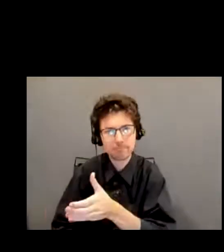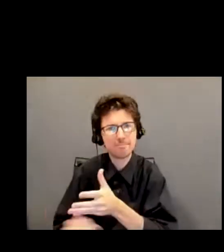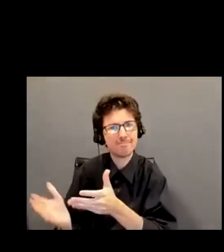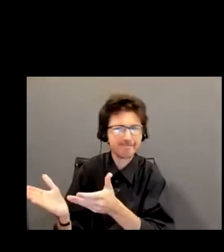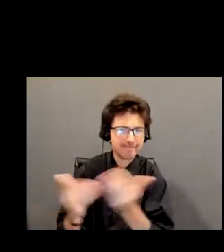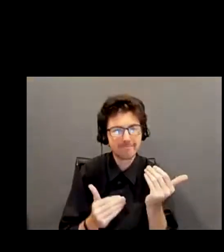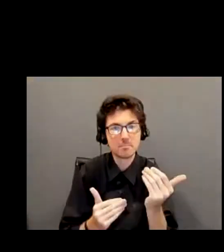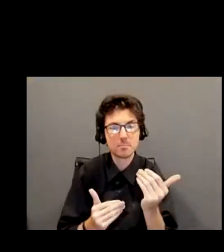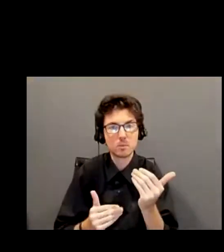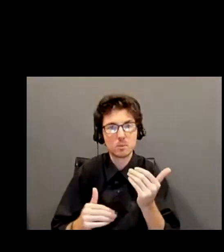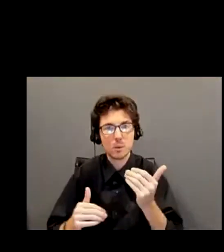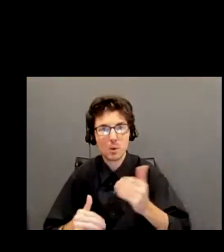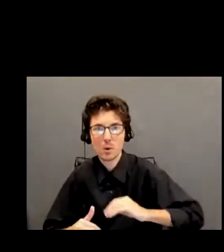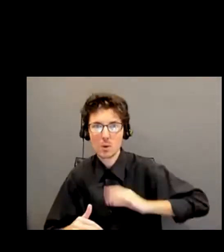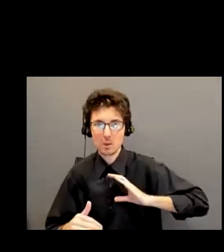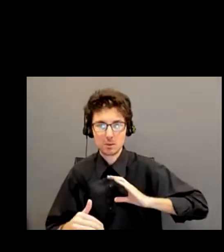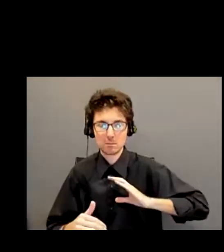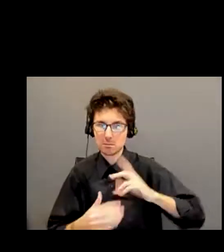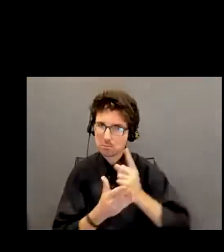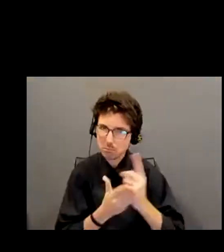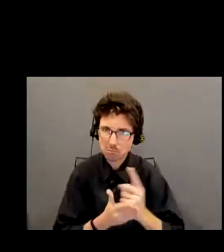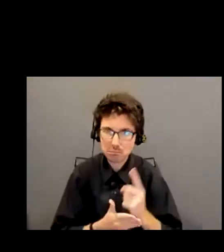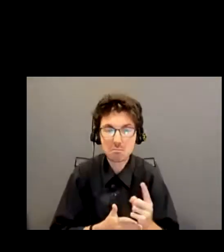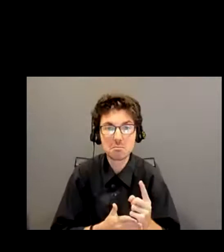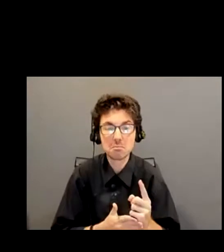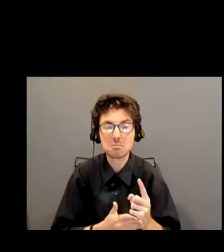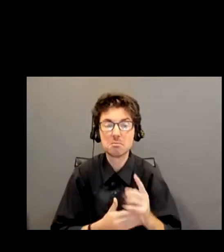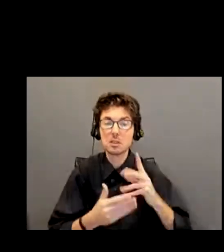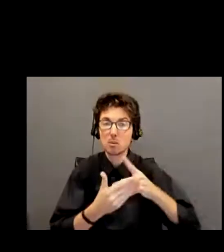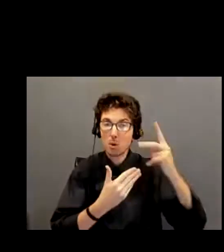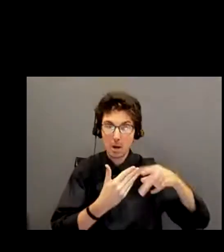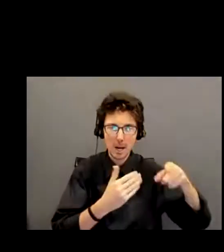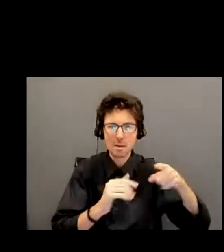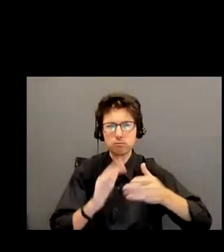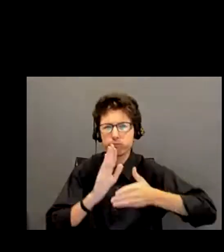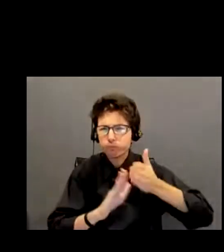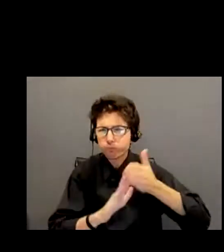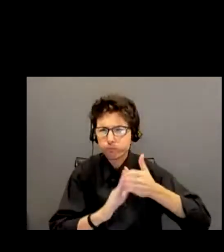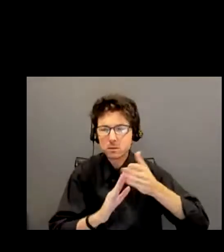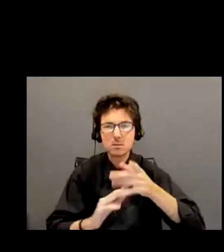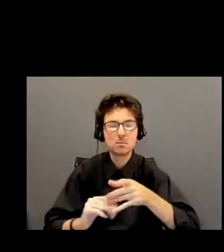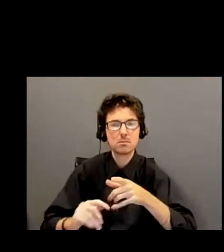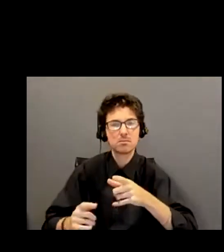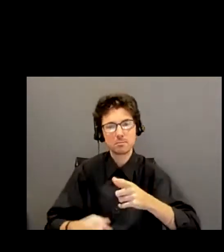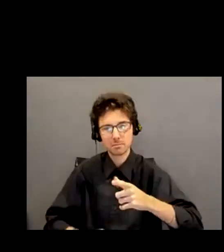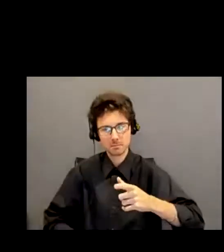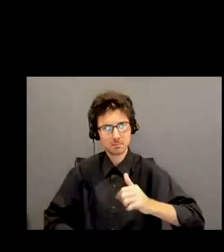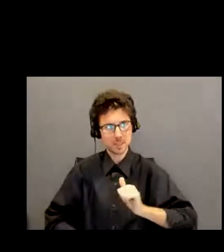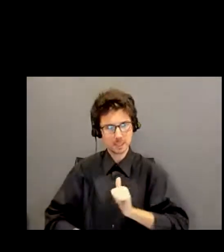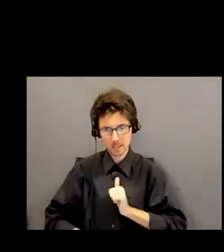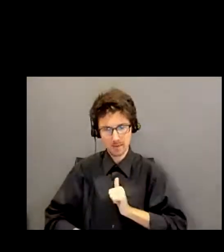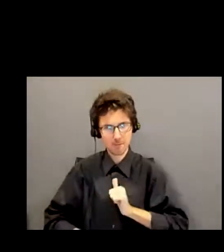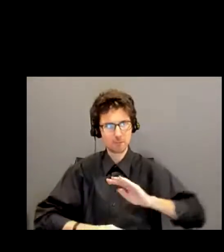The organization helps children with disability to achieve independence, self-fulfillment, and contribute to